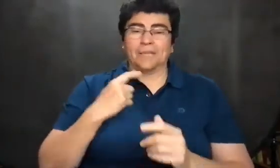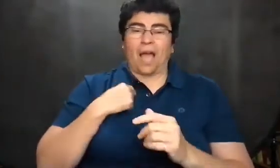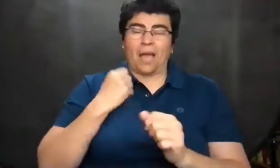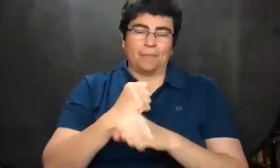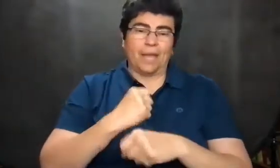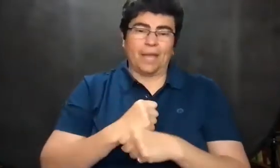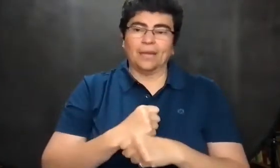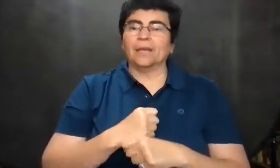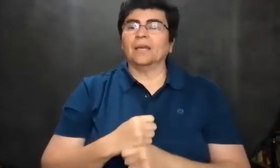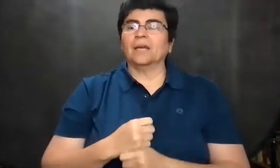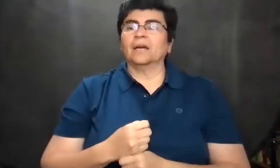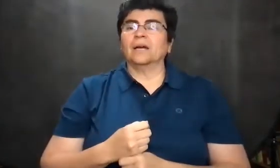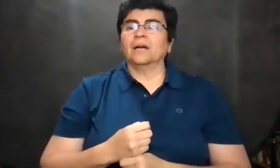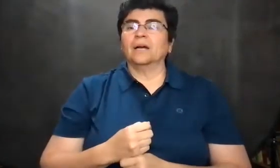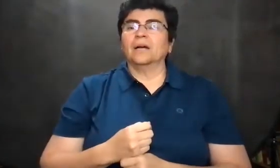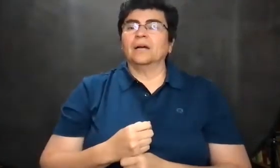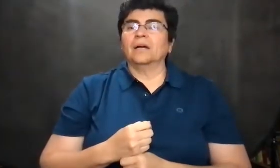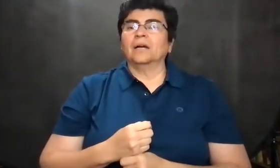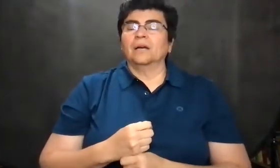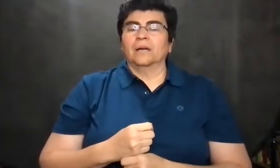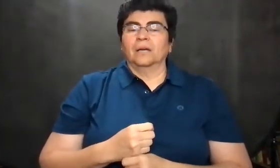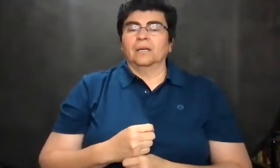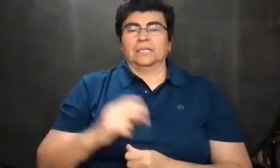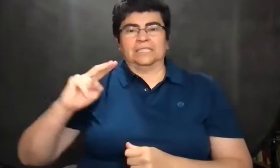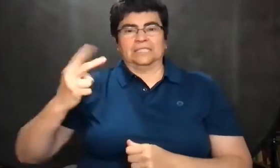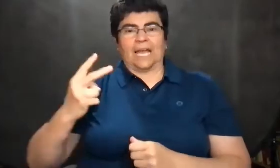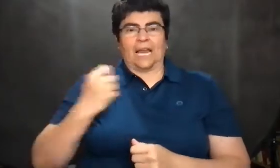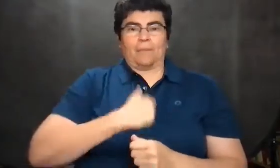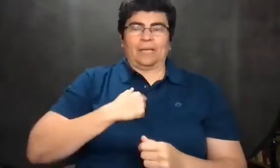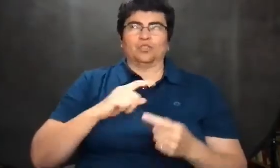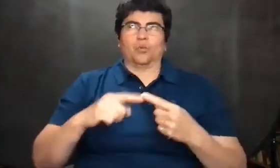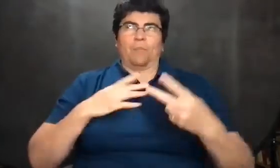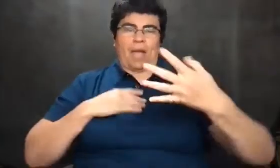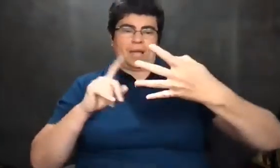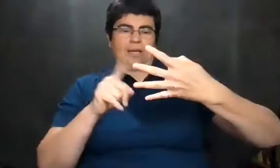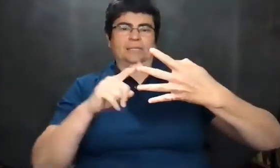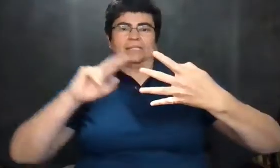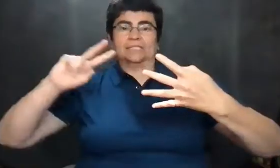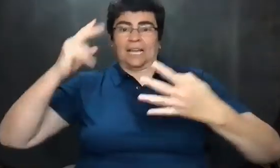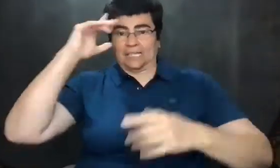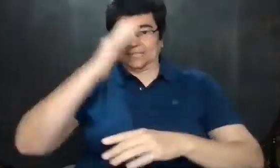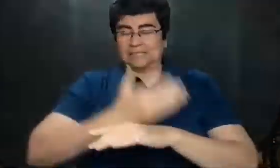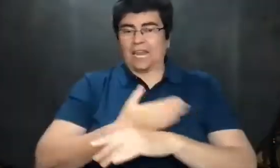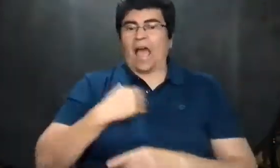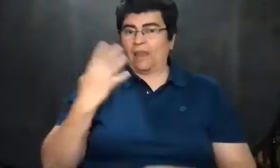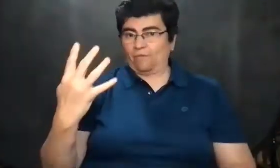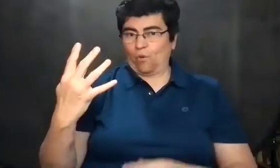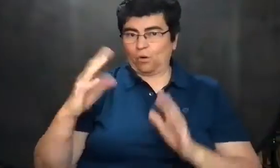made was the second amends to my second son. And I had I had 4 children. One of them